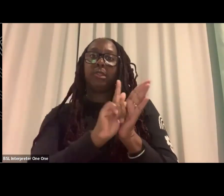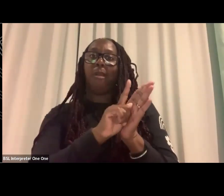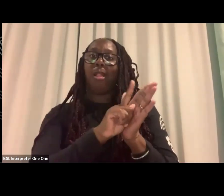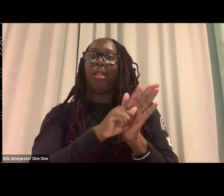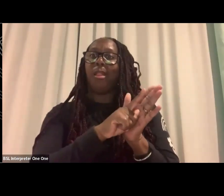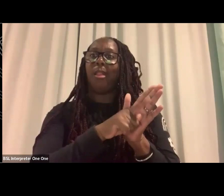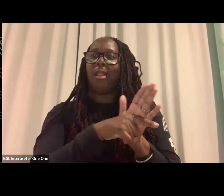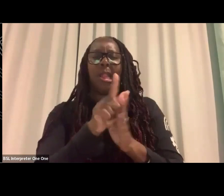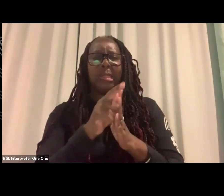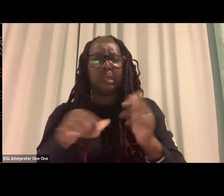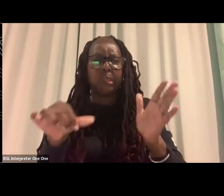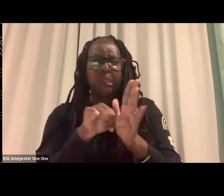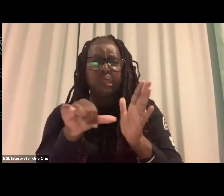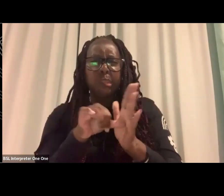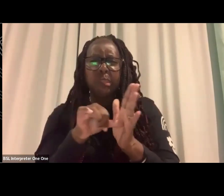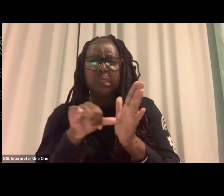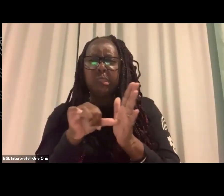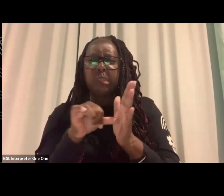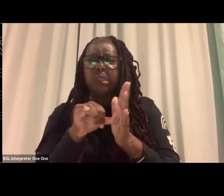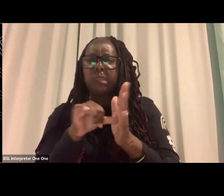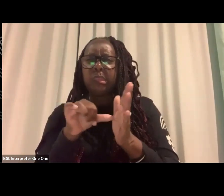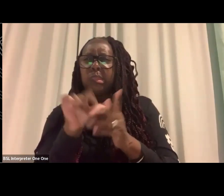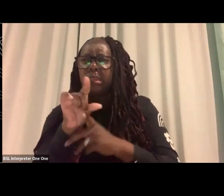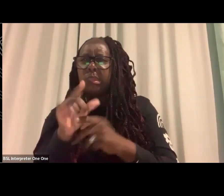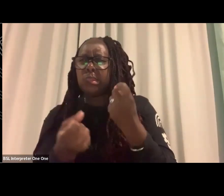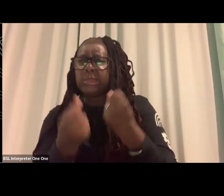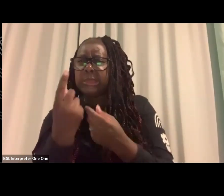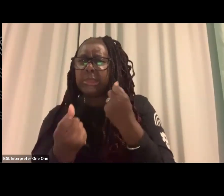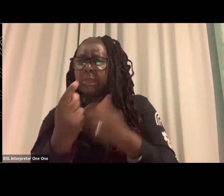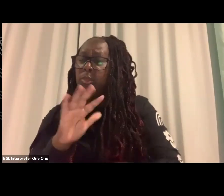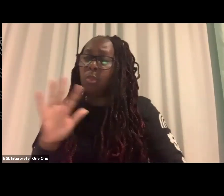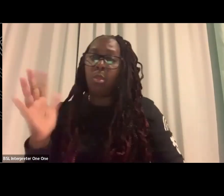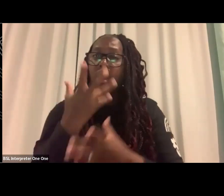complex, ingrained and pressing issues that we are all